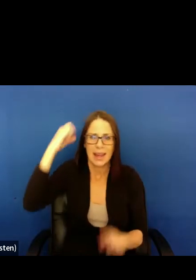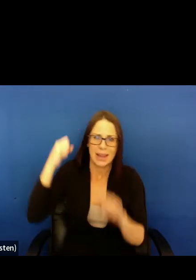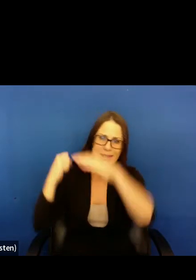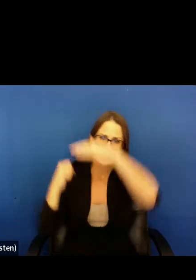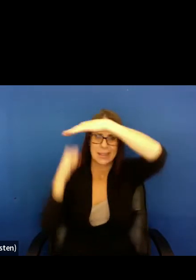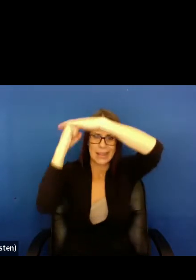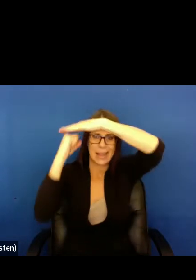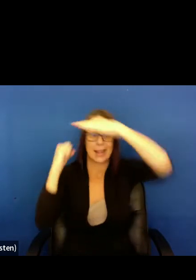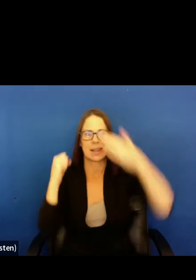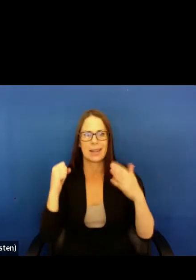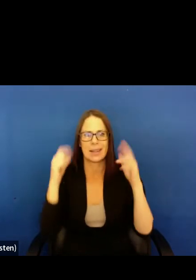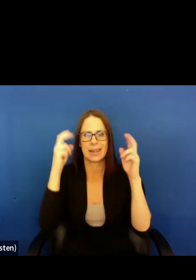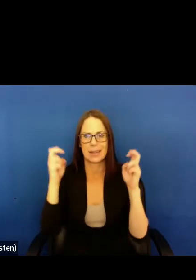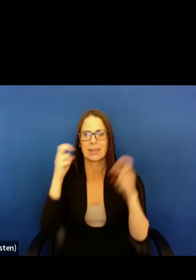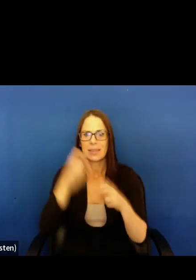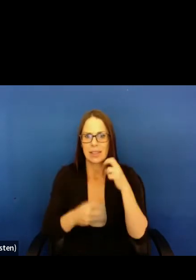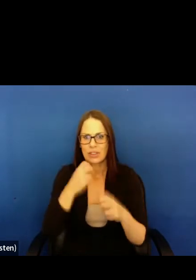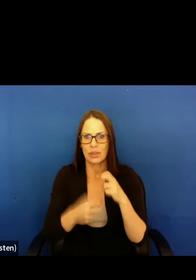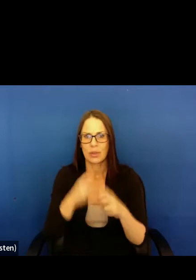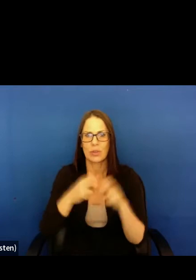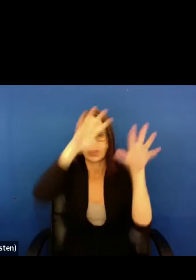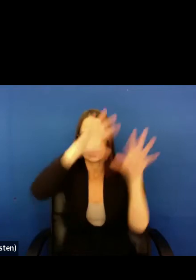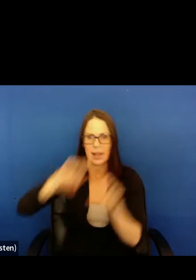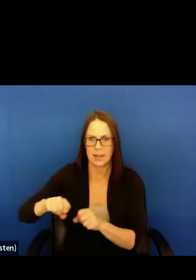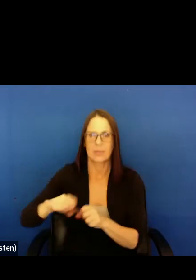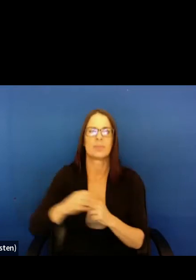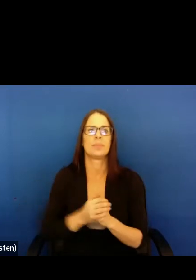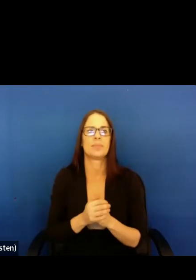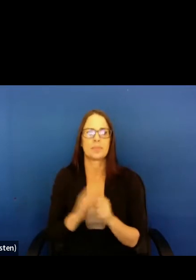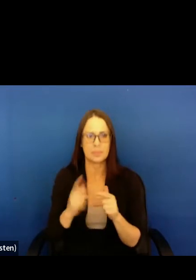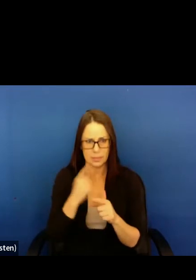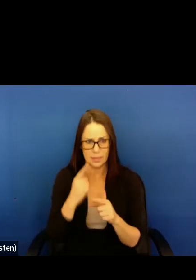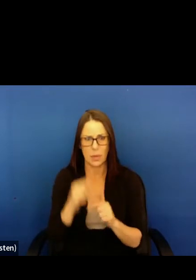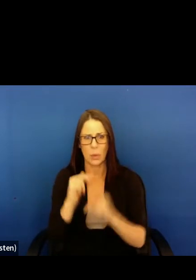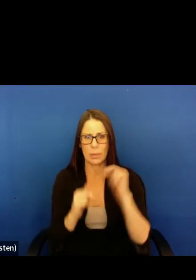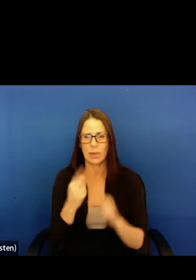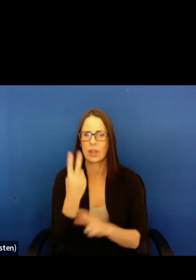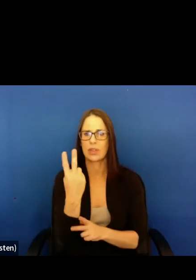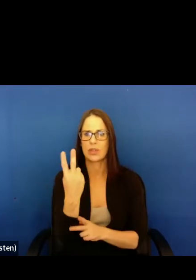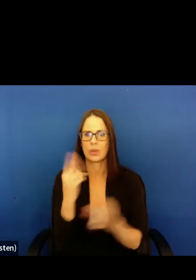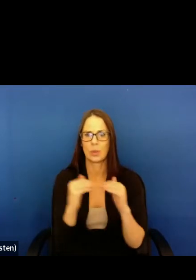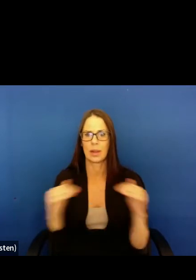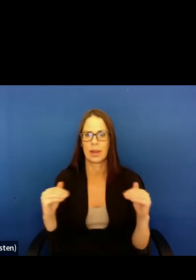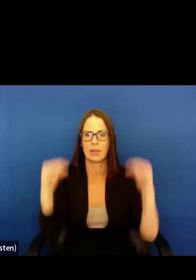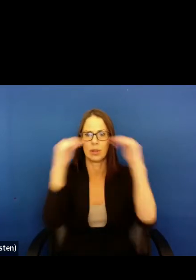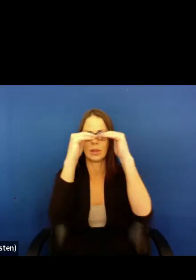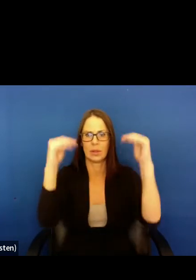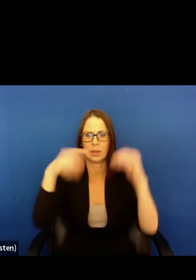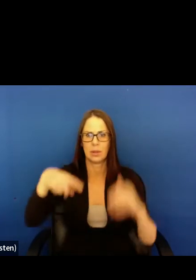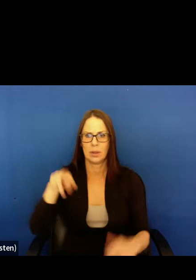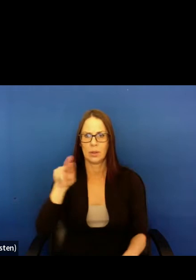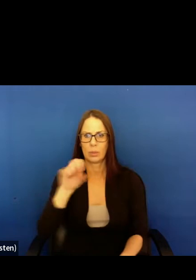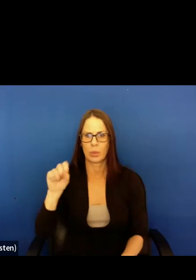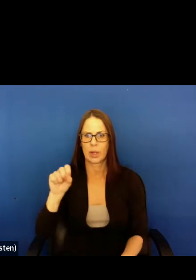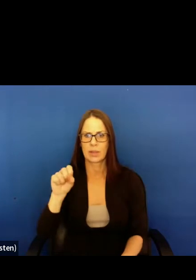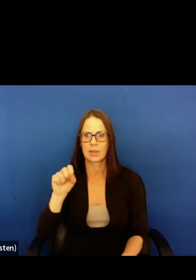abandoned that, we took it down, and then we built basically a 2-level press box that allows actually better